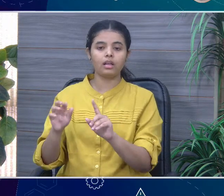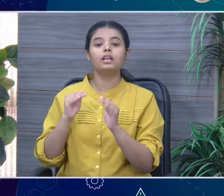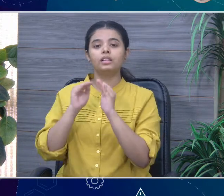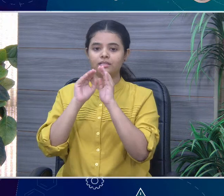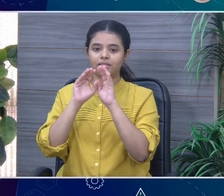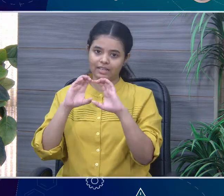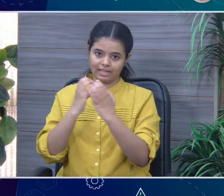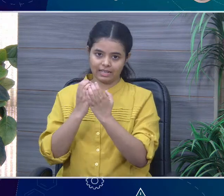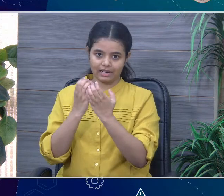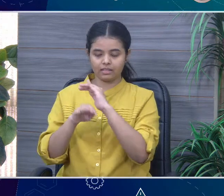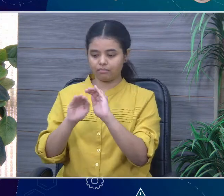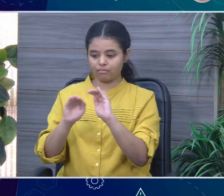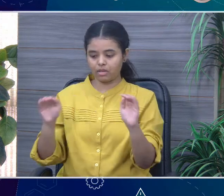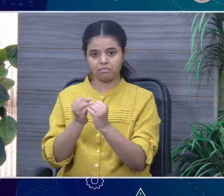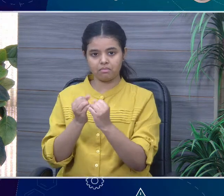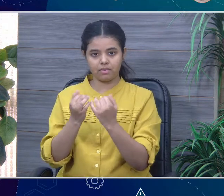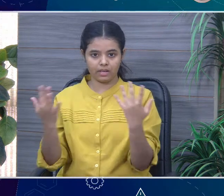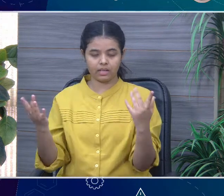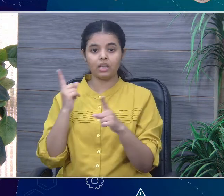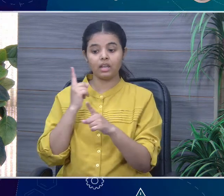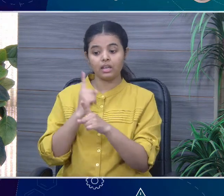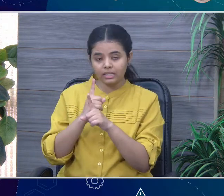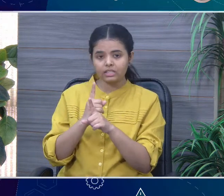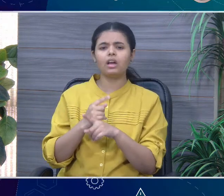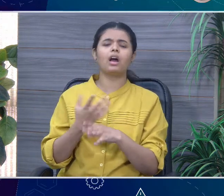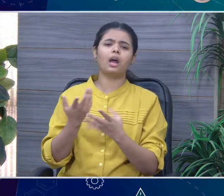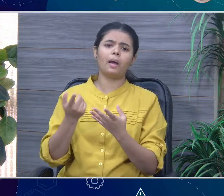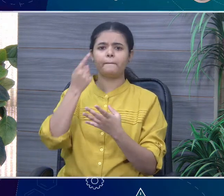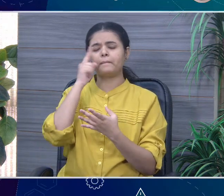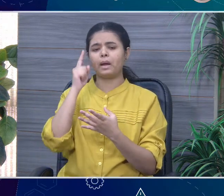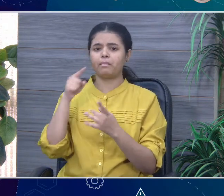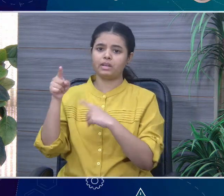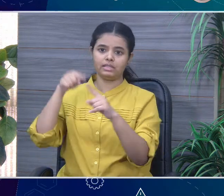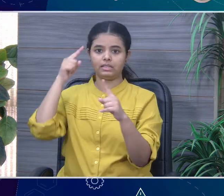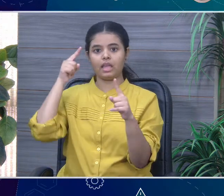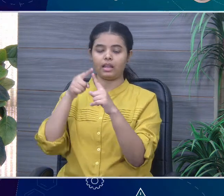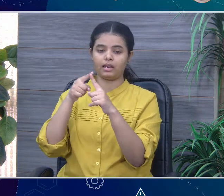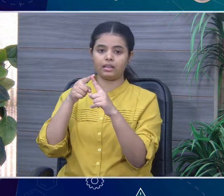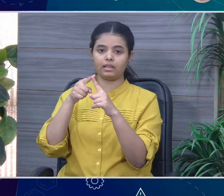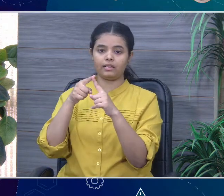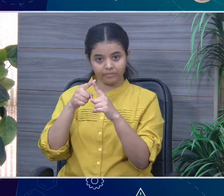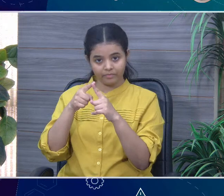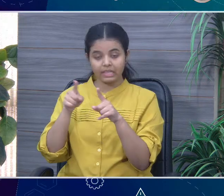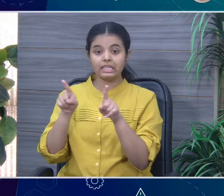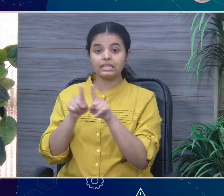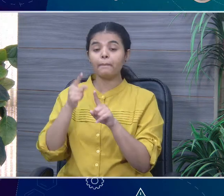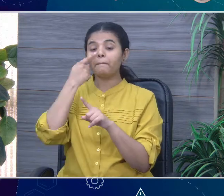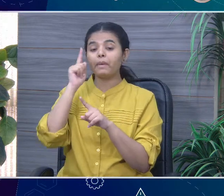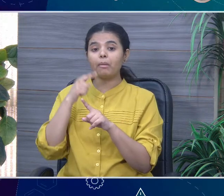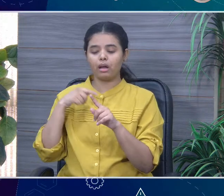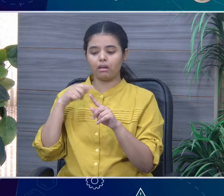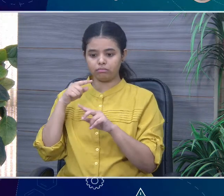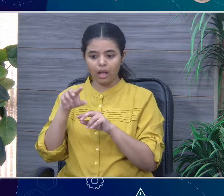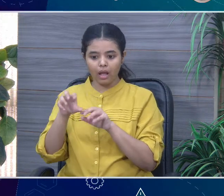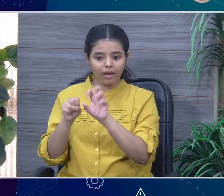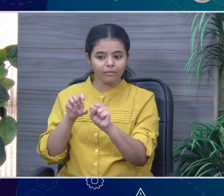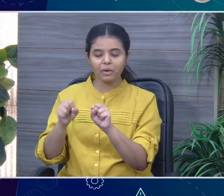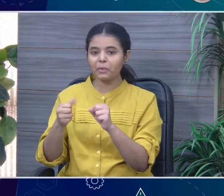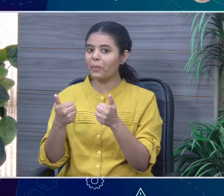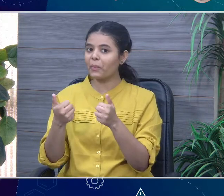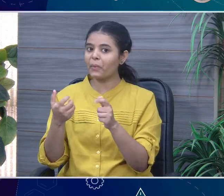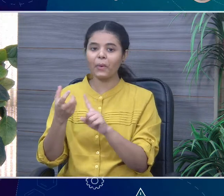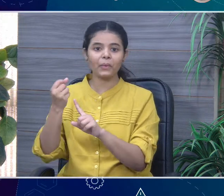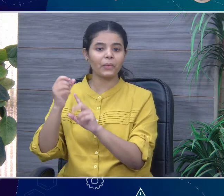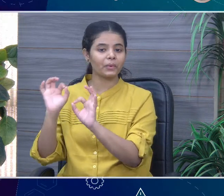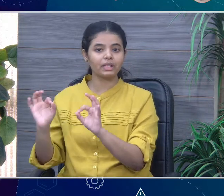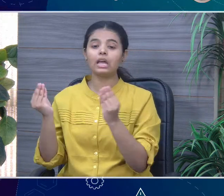the teachers would agree with me, even the parents would agree, because even they keep discovering in their child. Some children